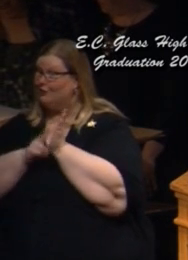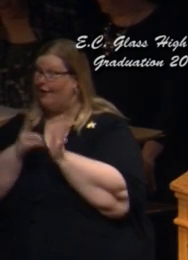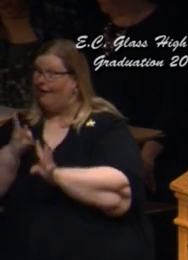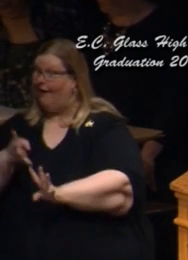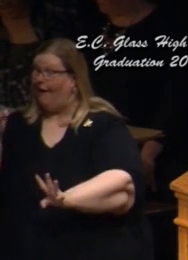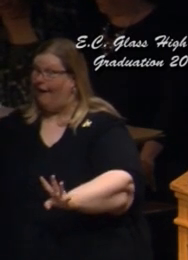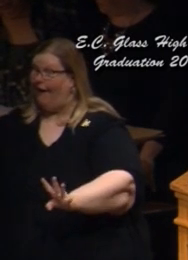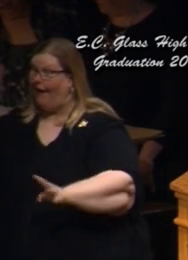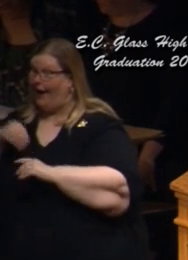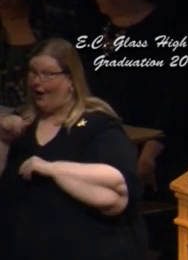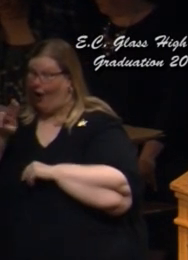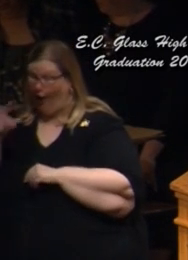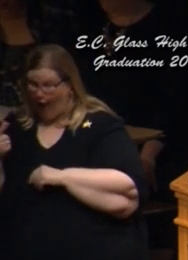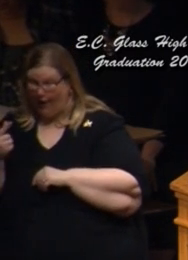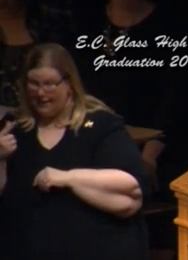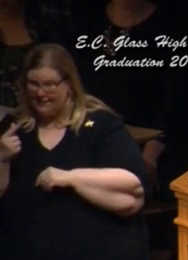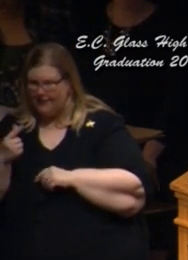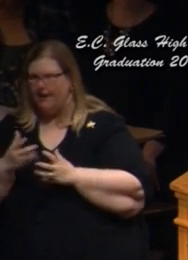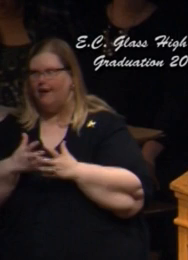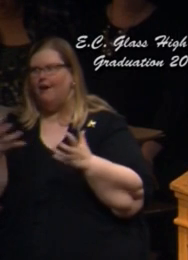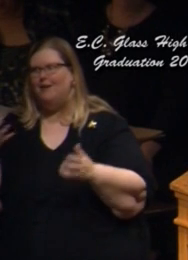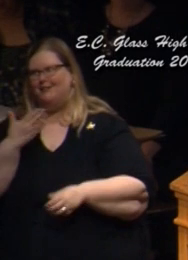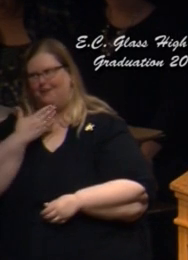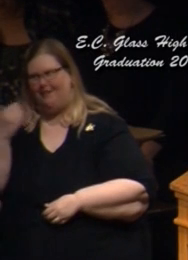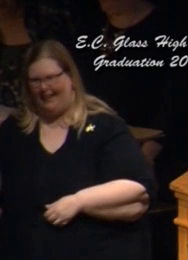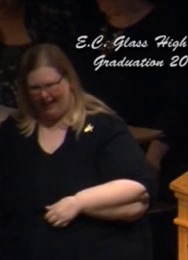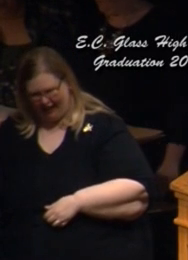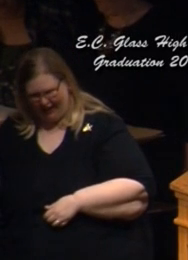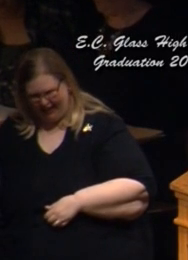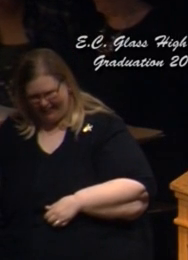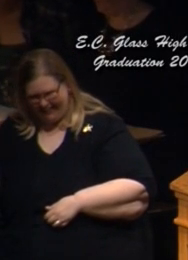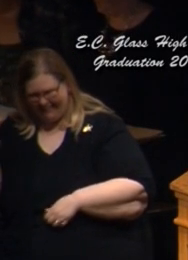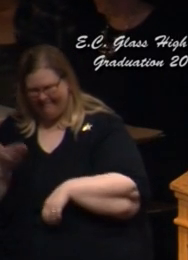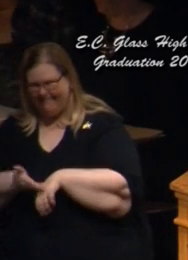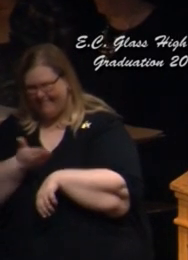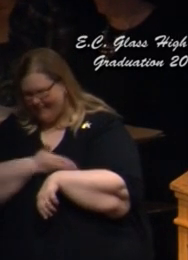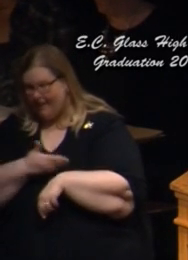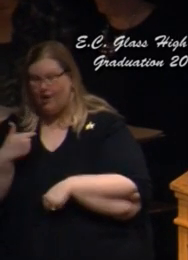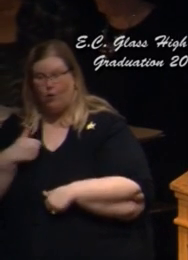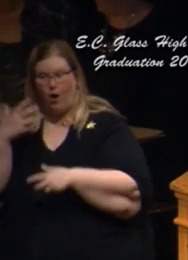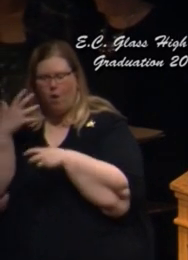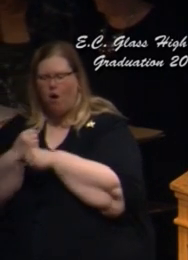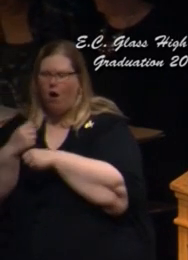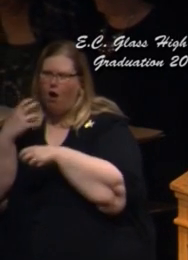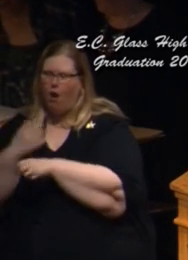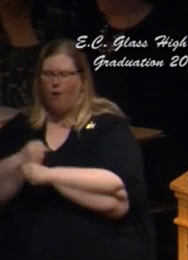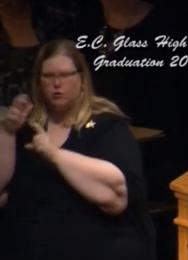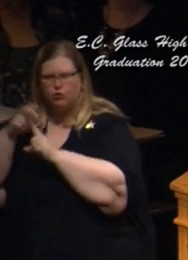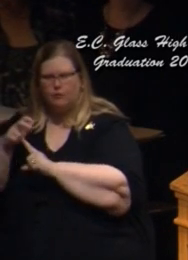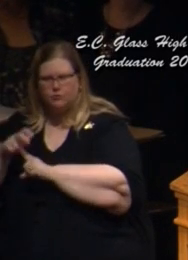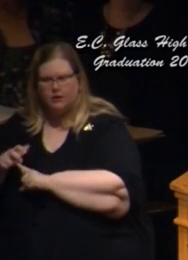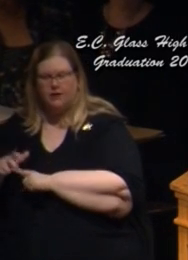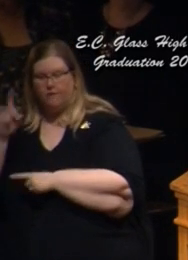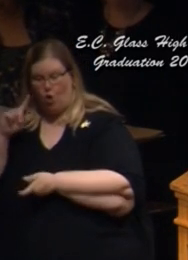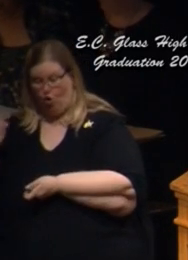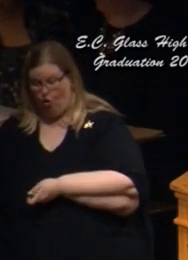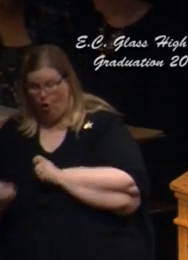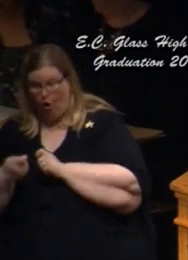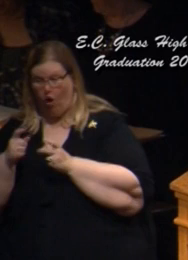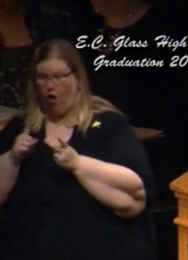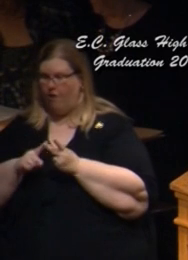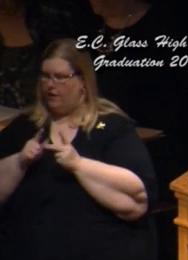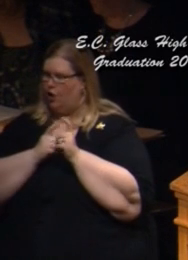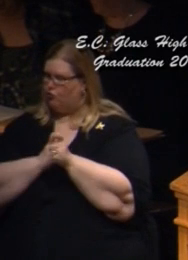lines in August were so much better. We won state titles in the fall for golf and